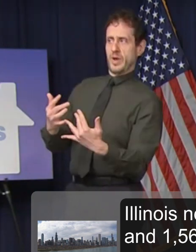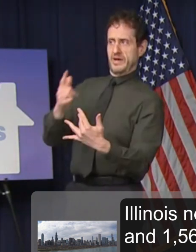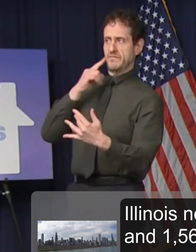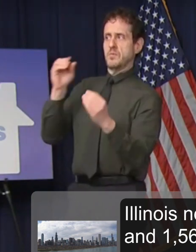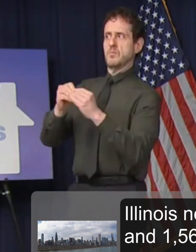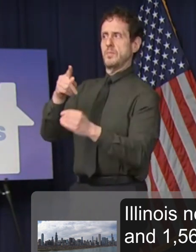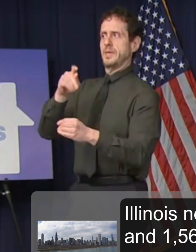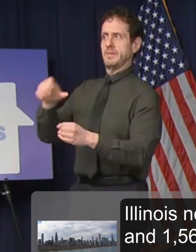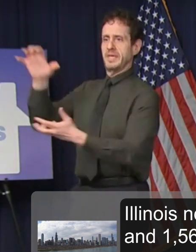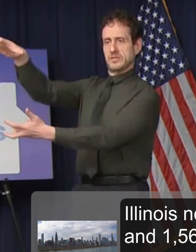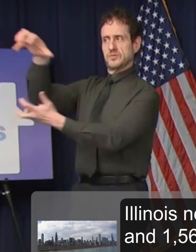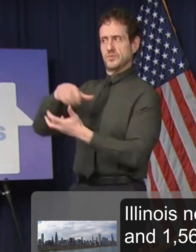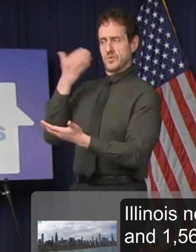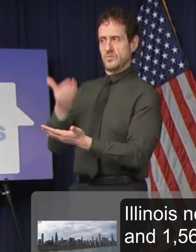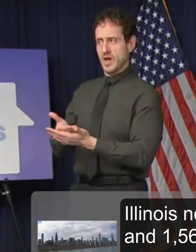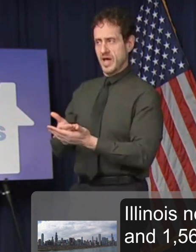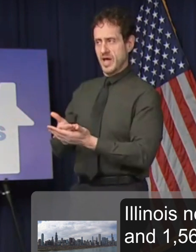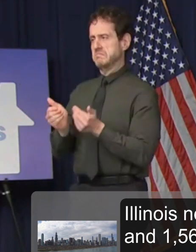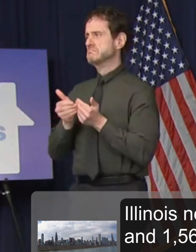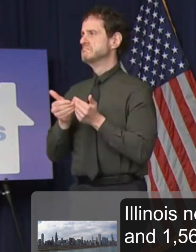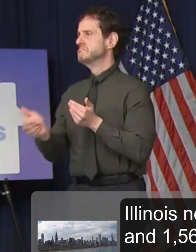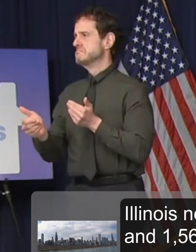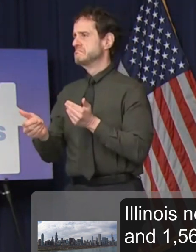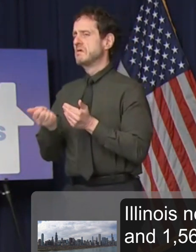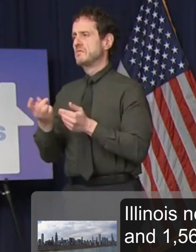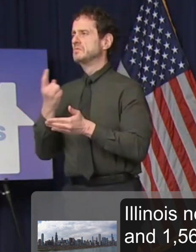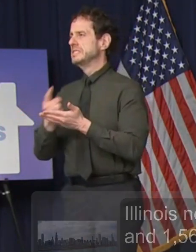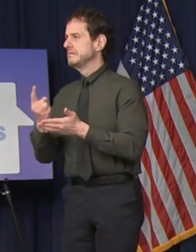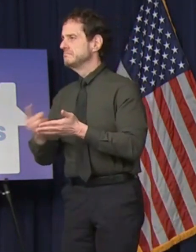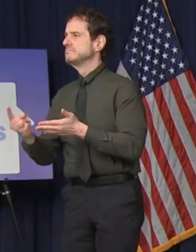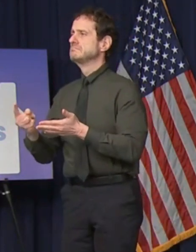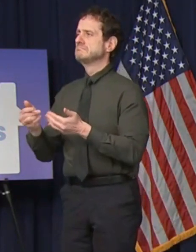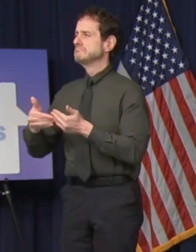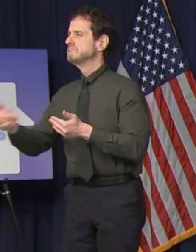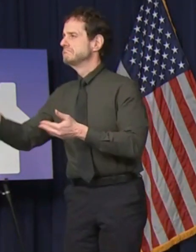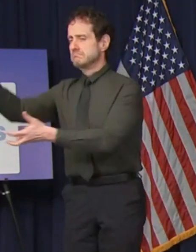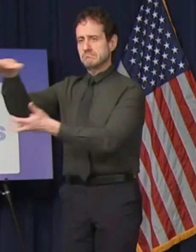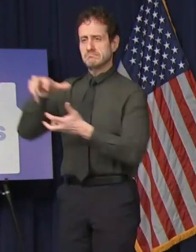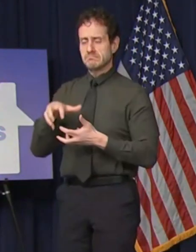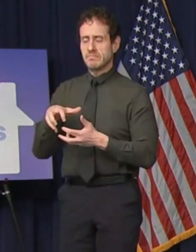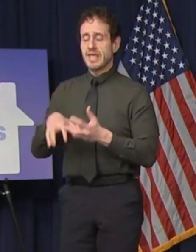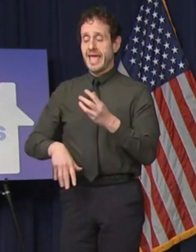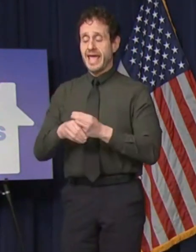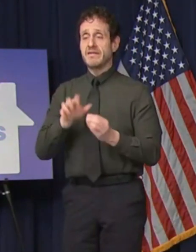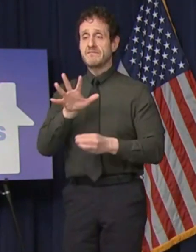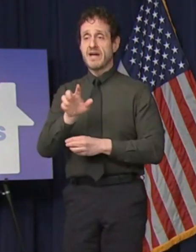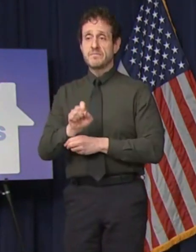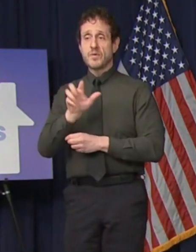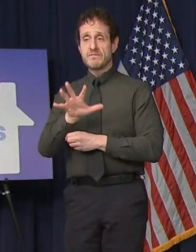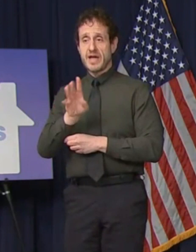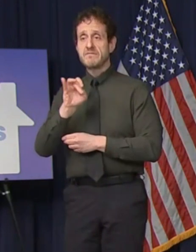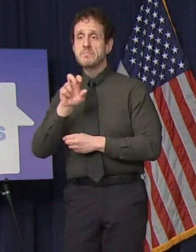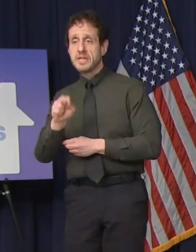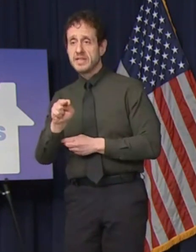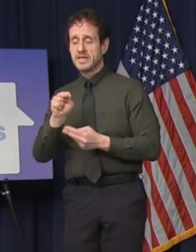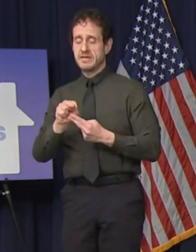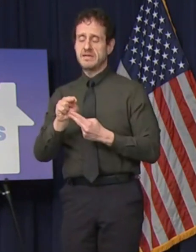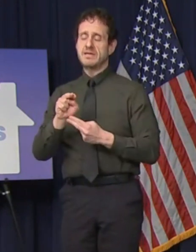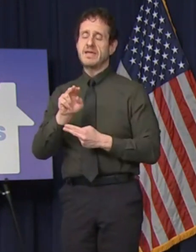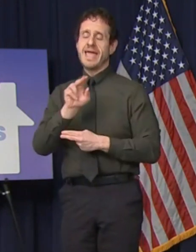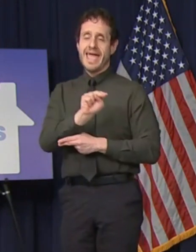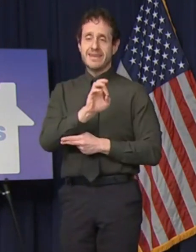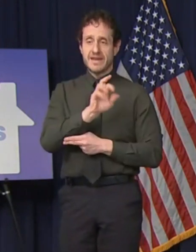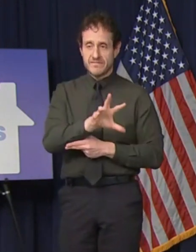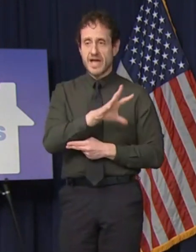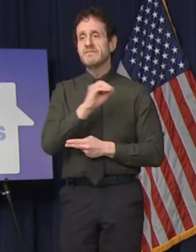coming days and weeks, with an additional 25.5 million N95 and